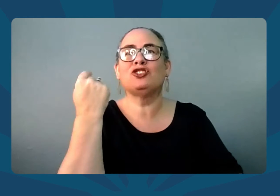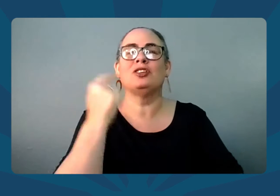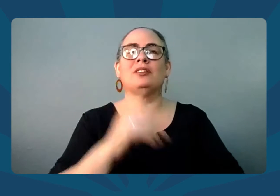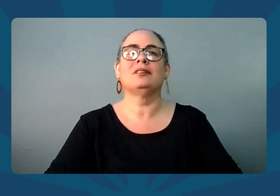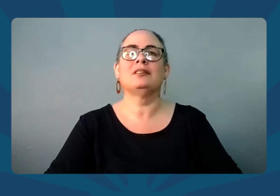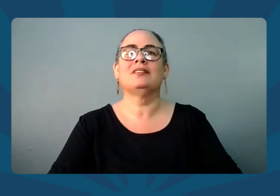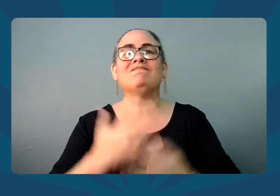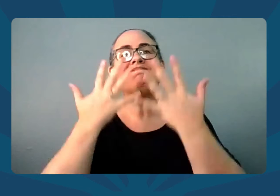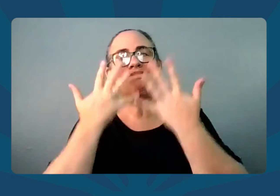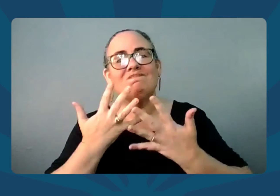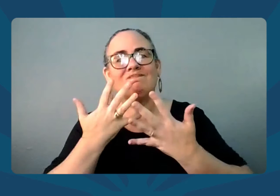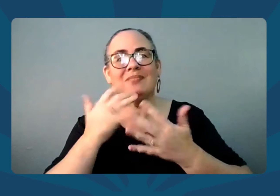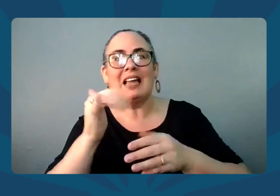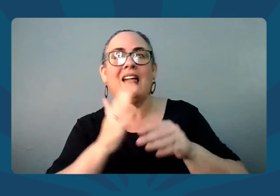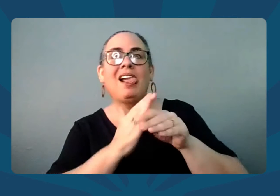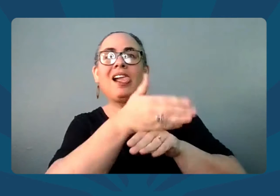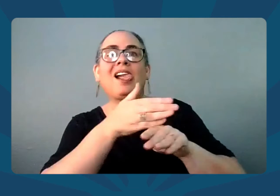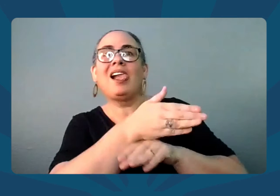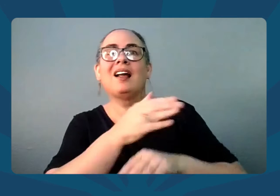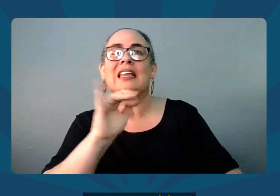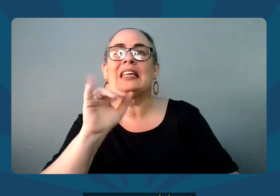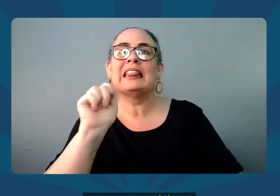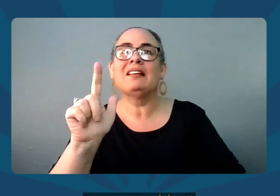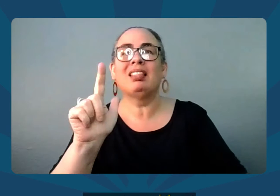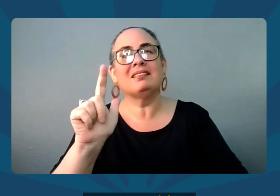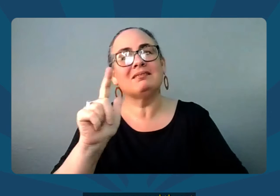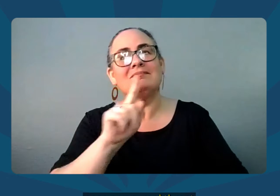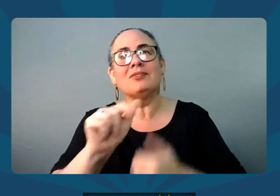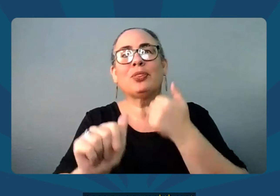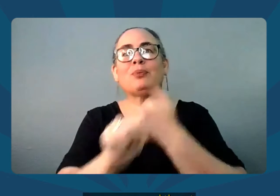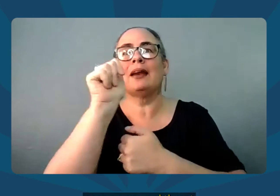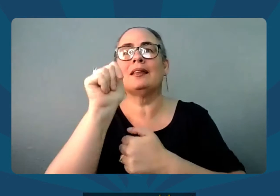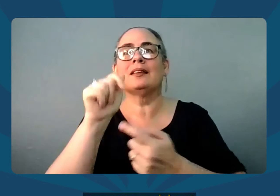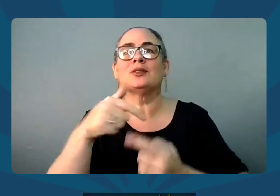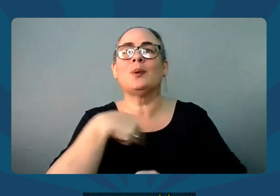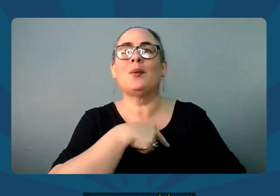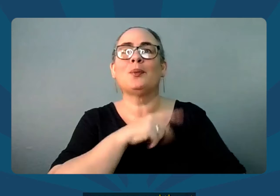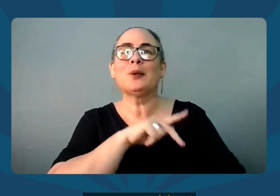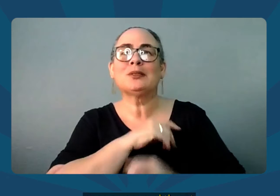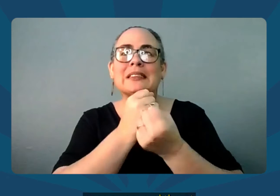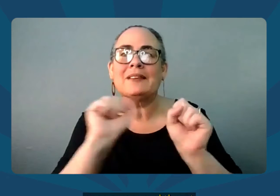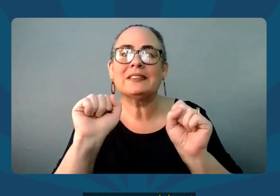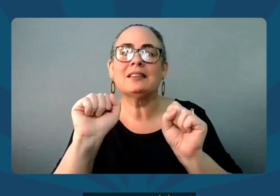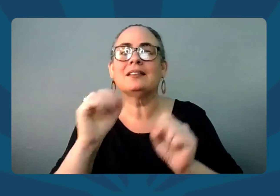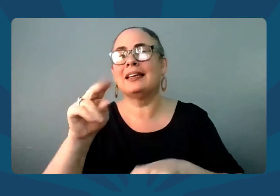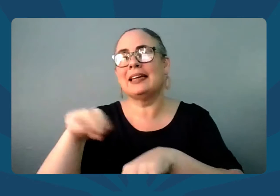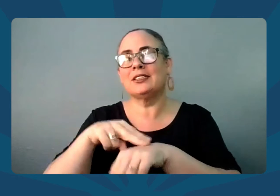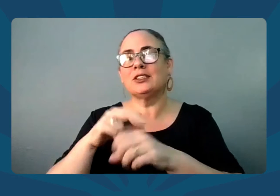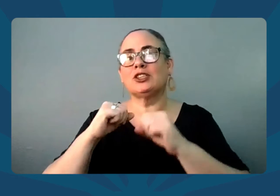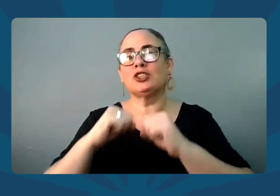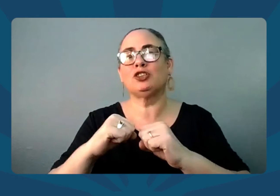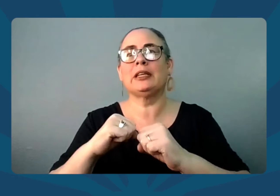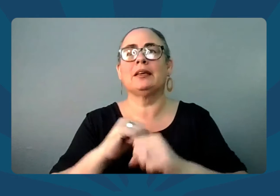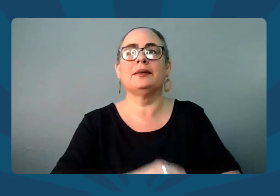And unfortunately, many who cross illegally pose a very real threat to our personal safety